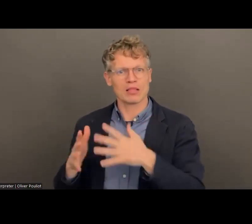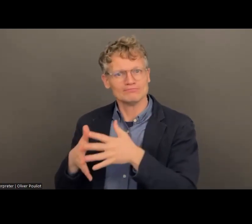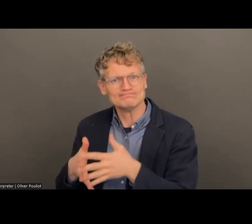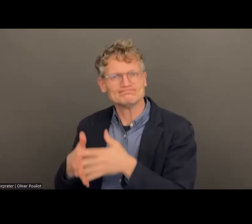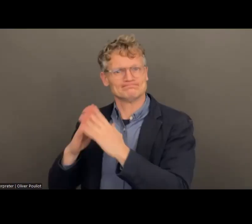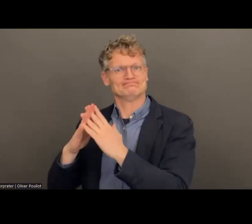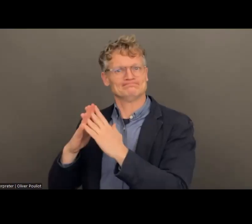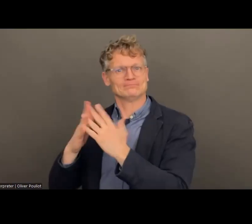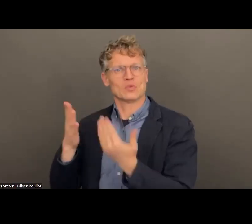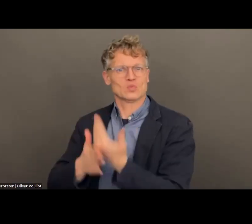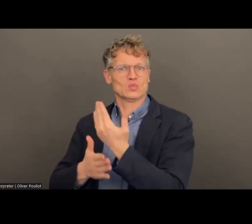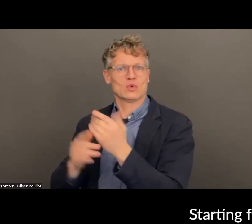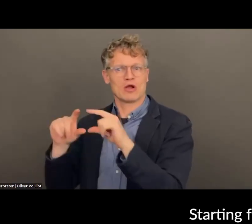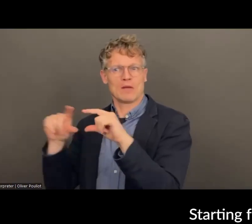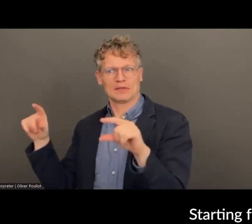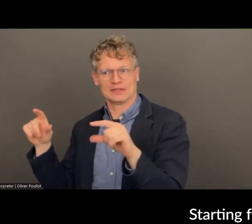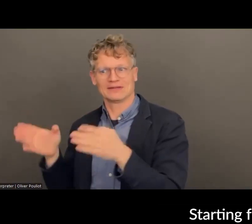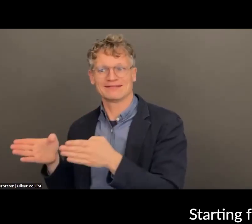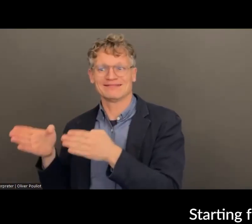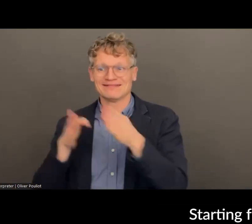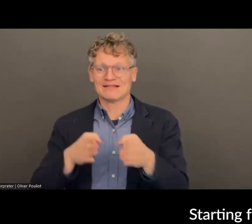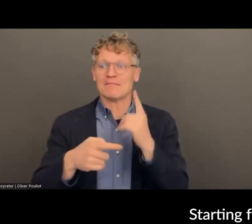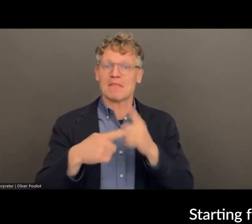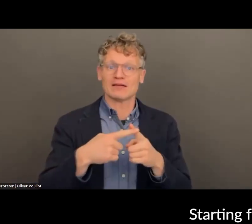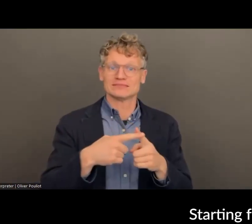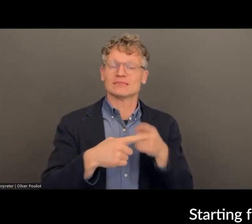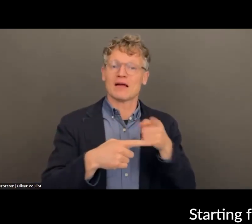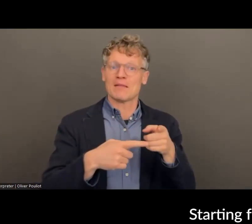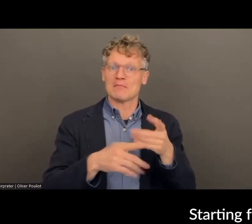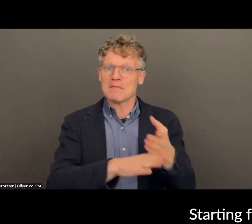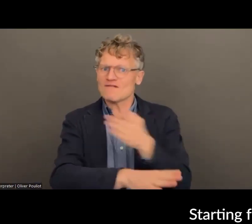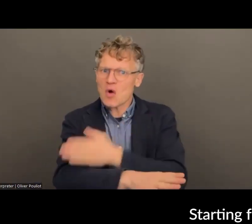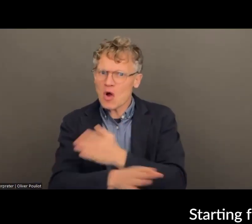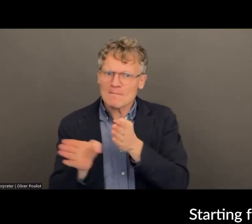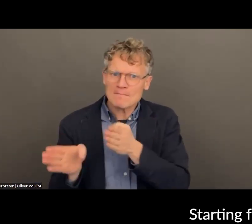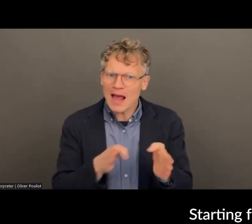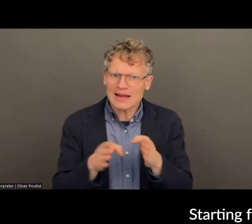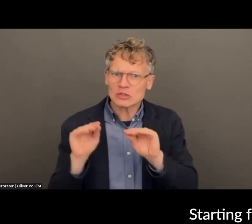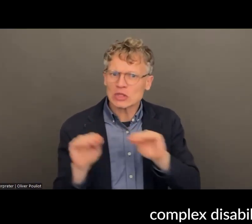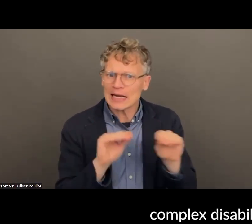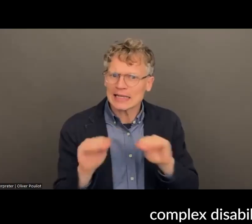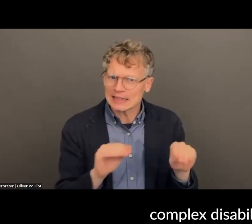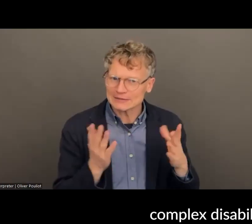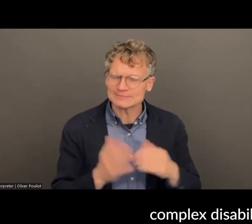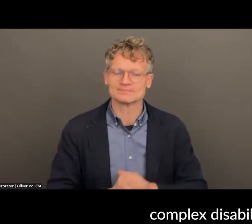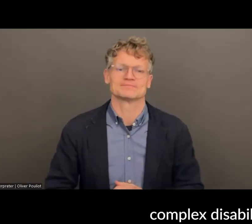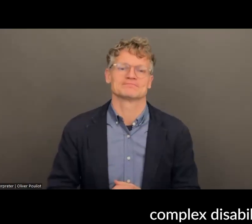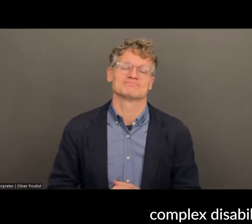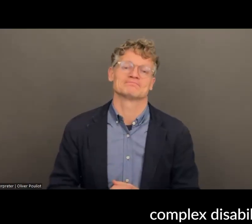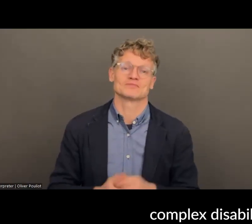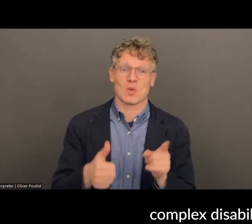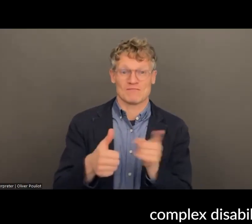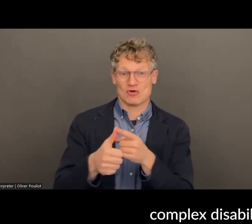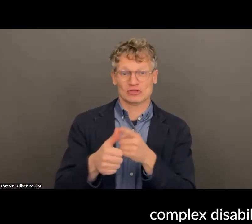is follow-up. Starting from the planning, we all understand that persons with complex